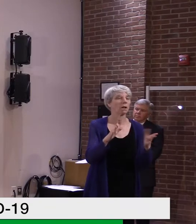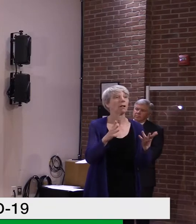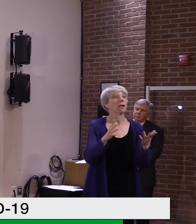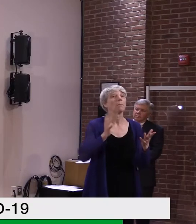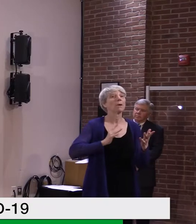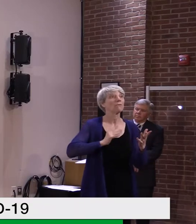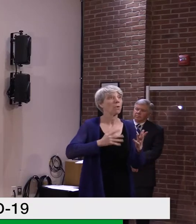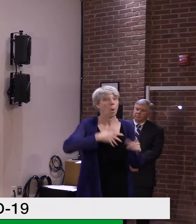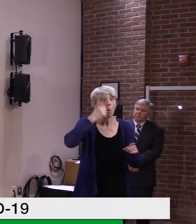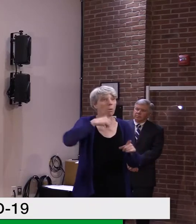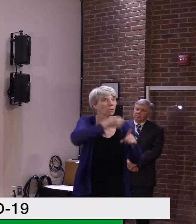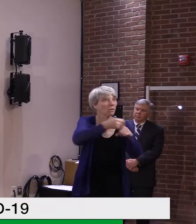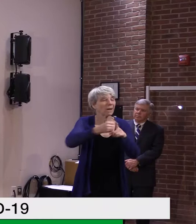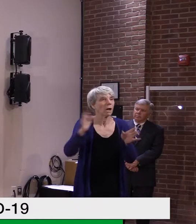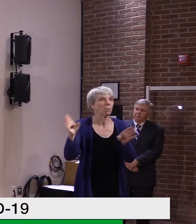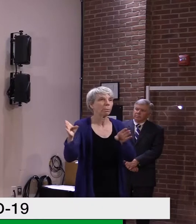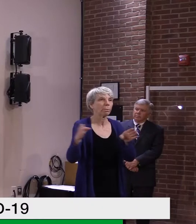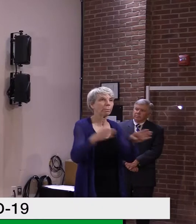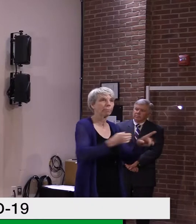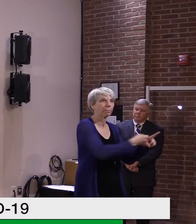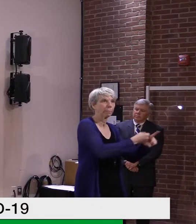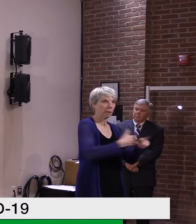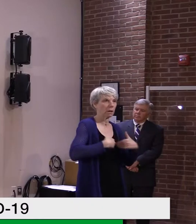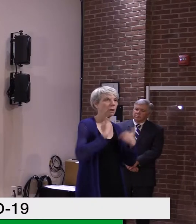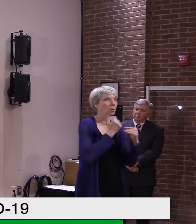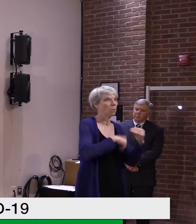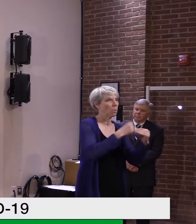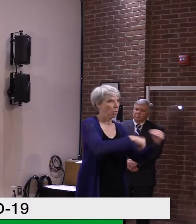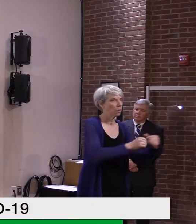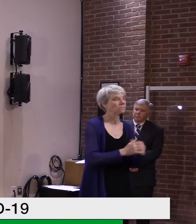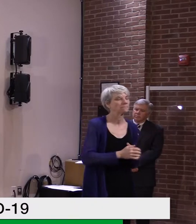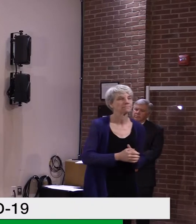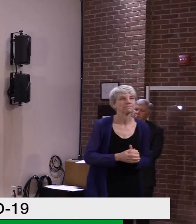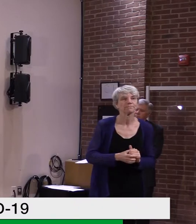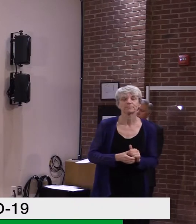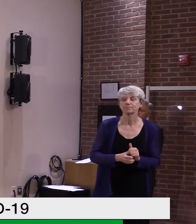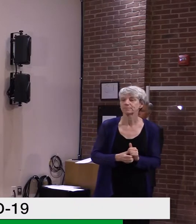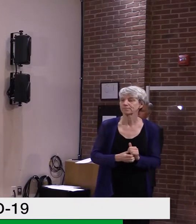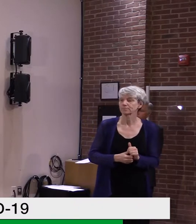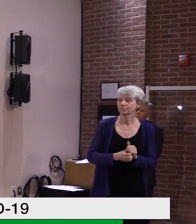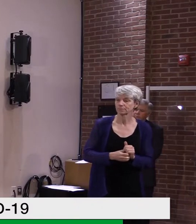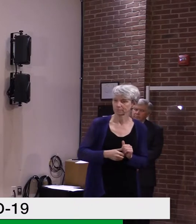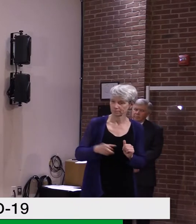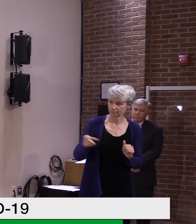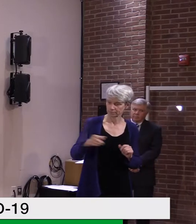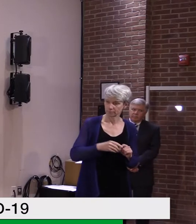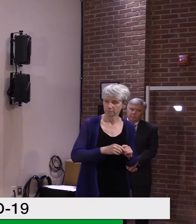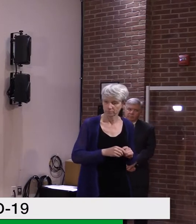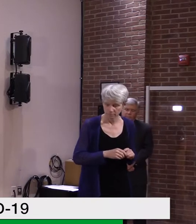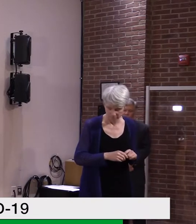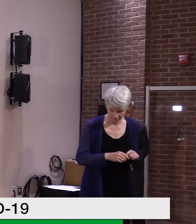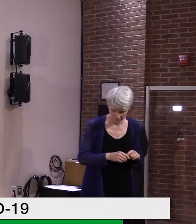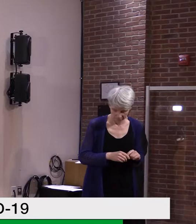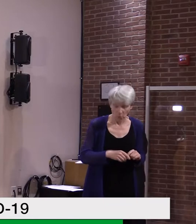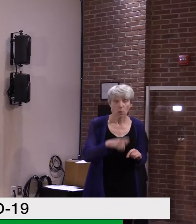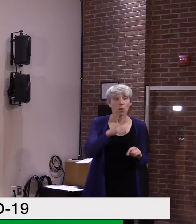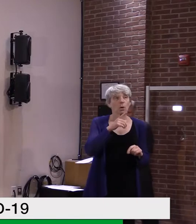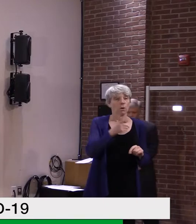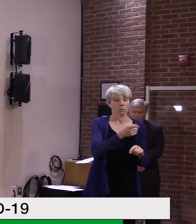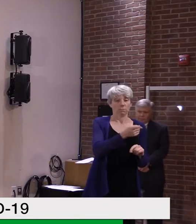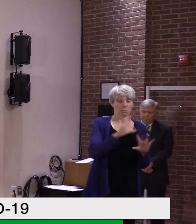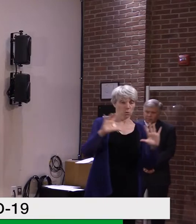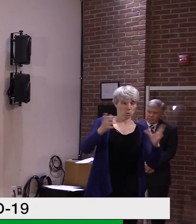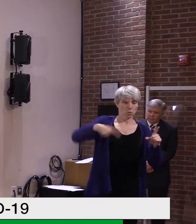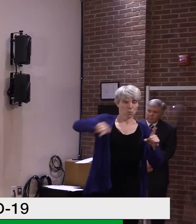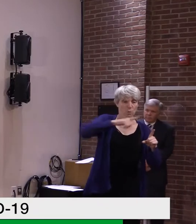now, and can certainly include that in next week's presentation. And of those who are being diagnosed with COVID,